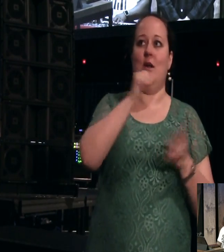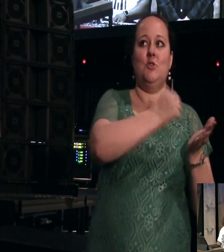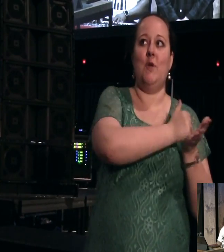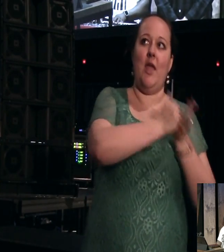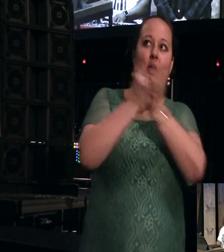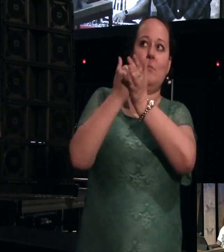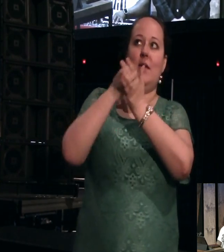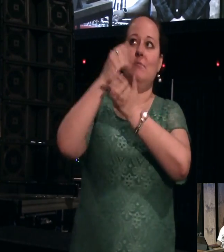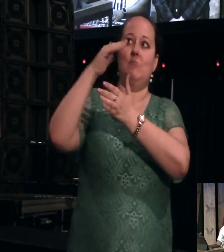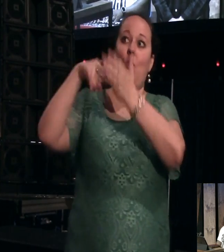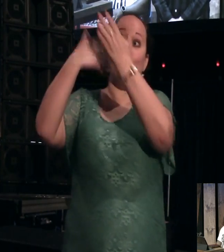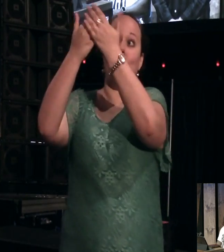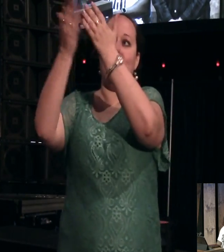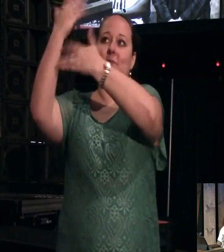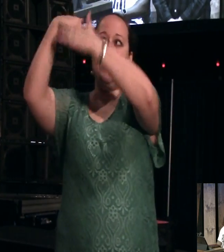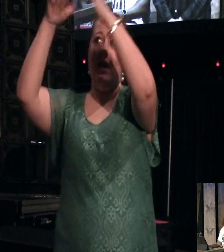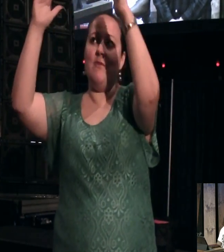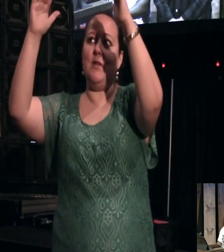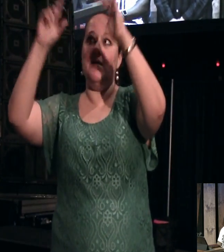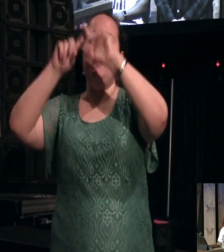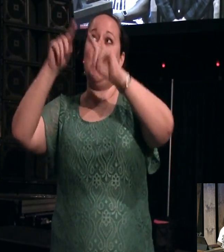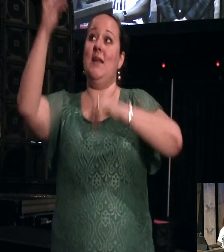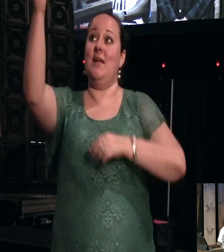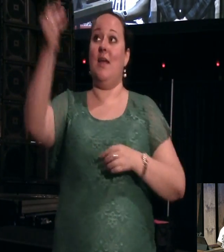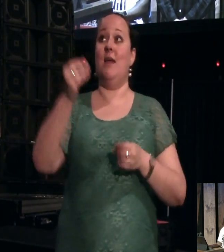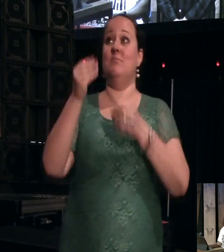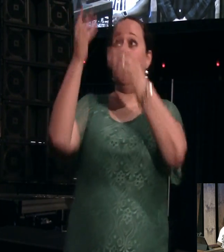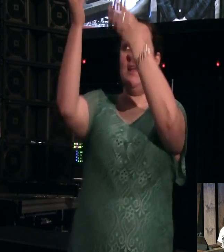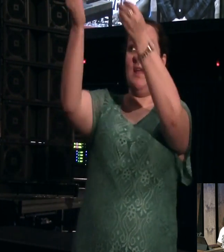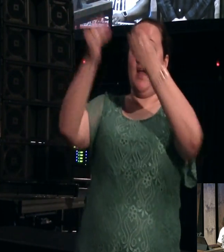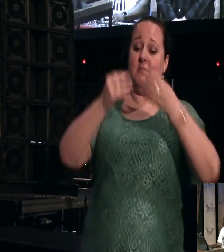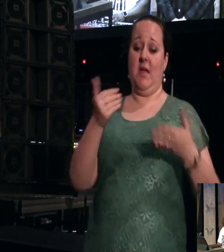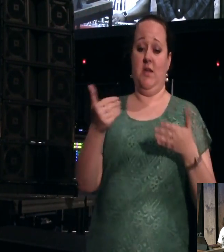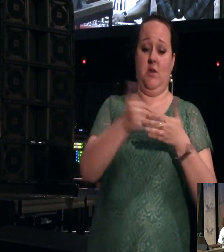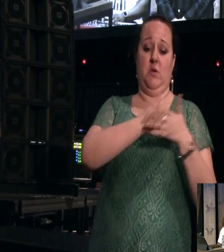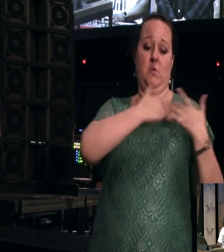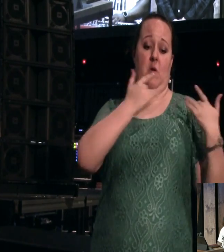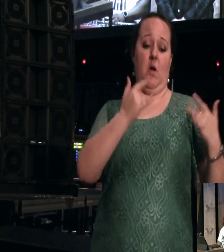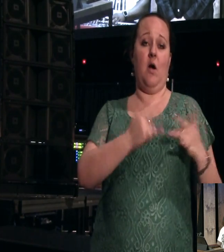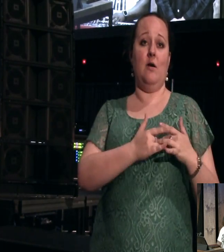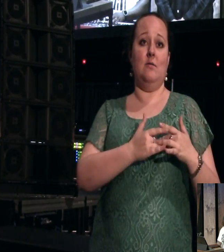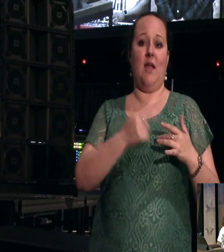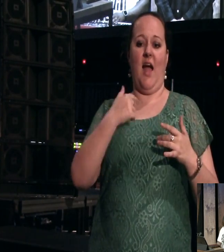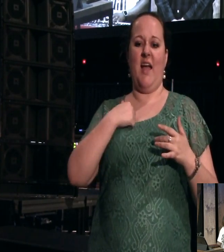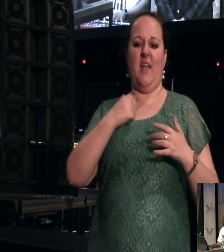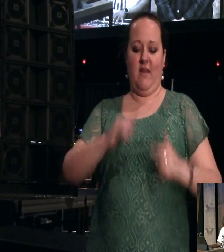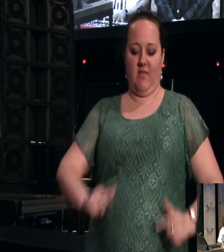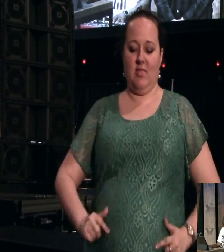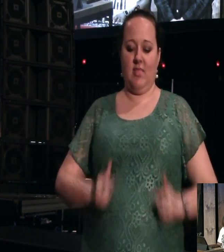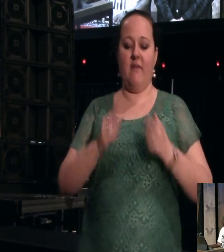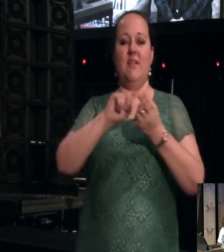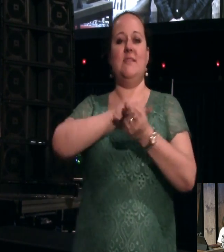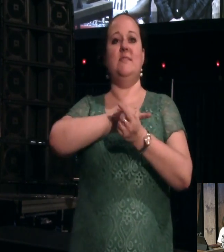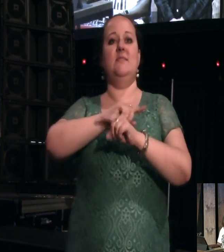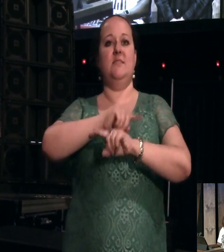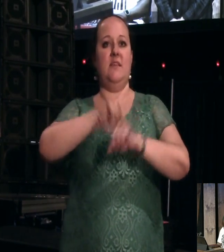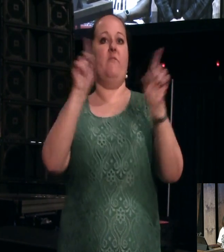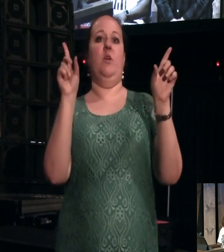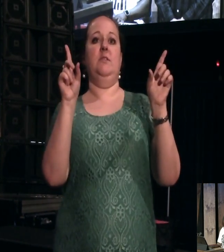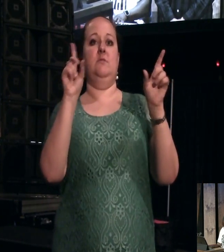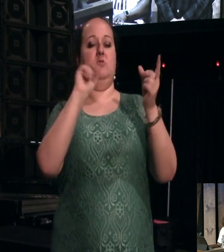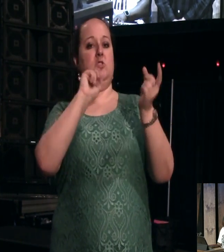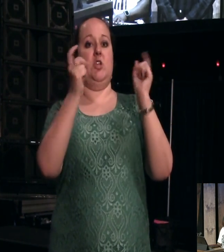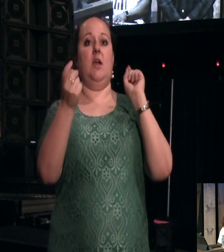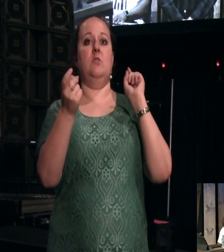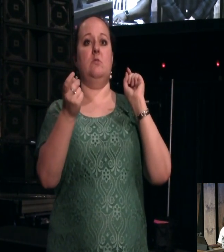And the reason Jesus came was not just to get me into heaven. He came to give me a new heart so I